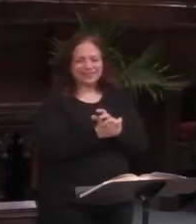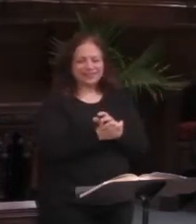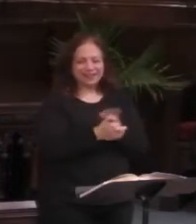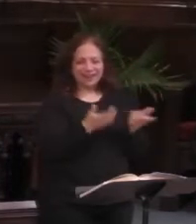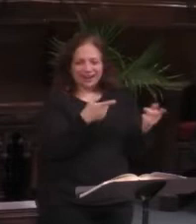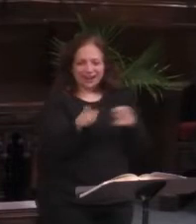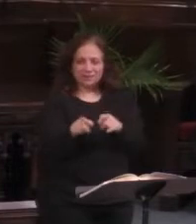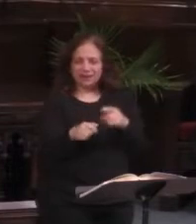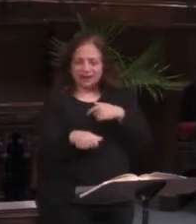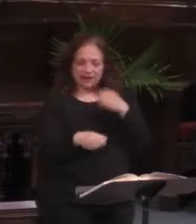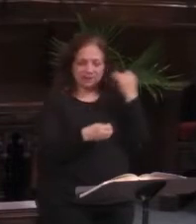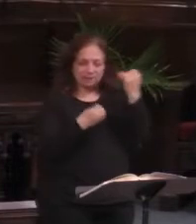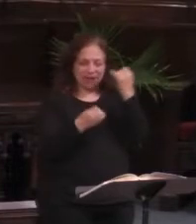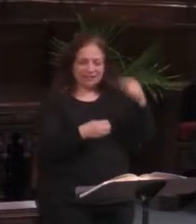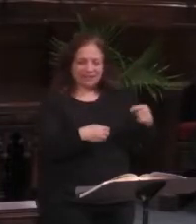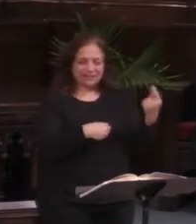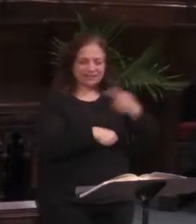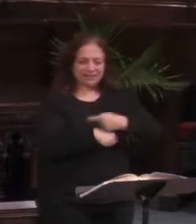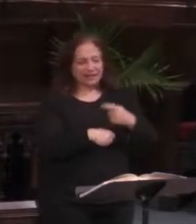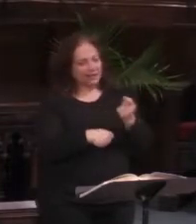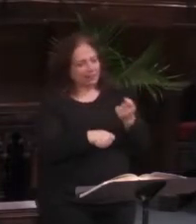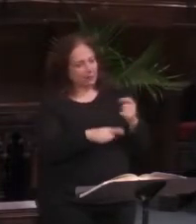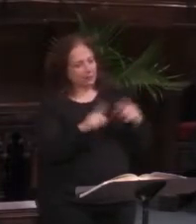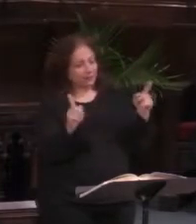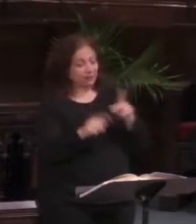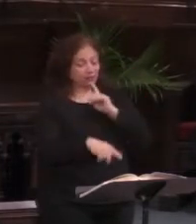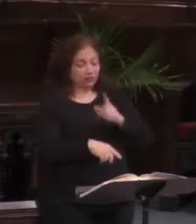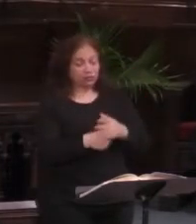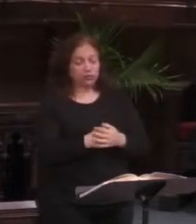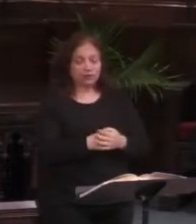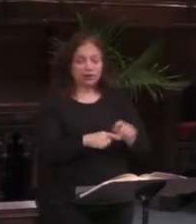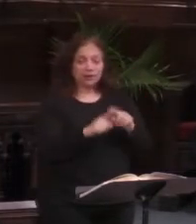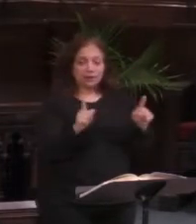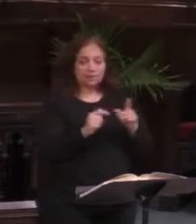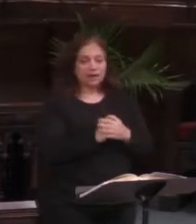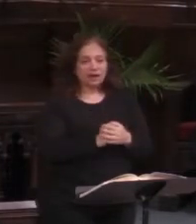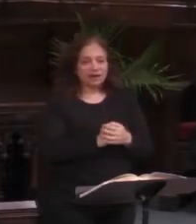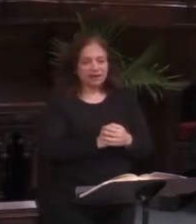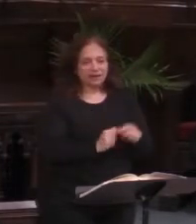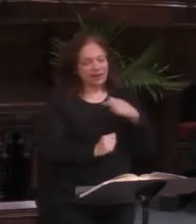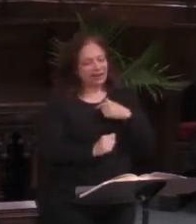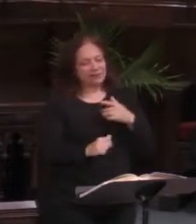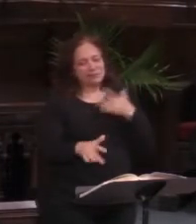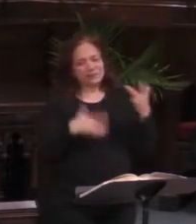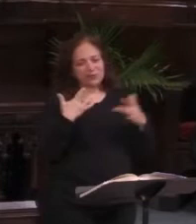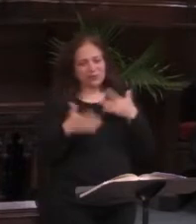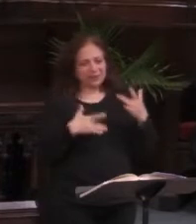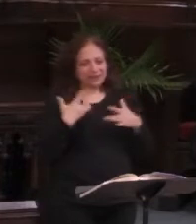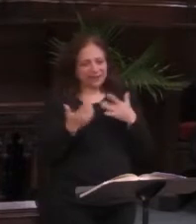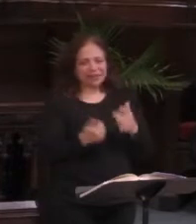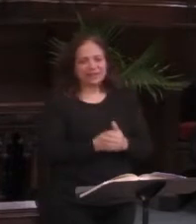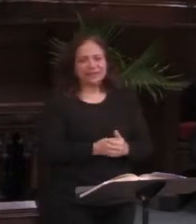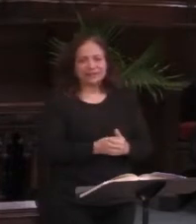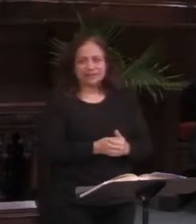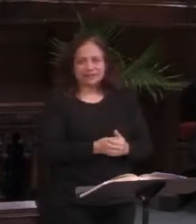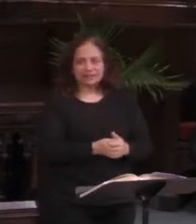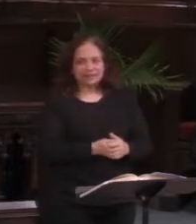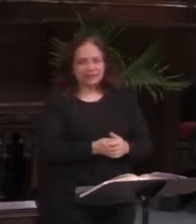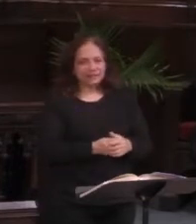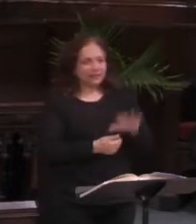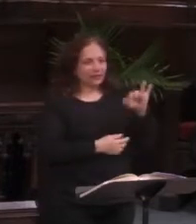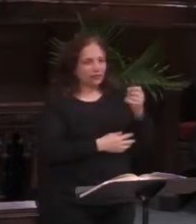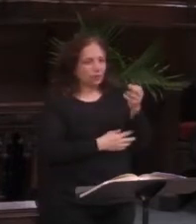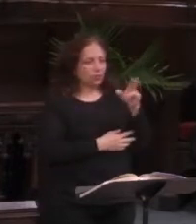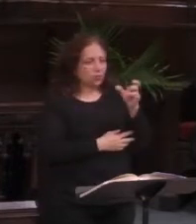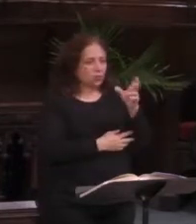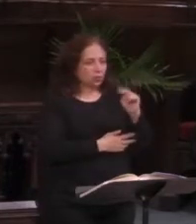I had imagined this day a little differently, for sure. But I am so excited that Jordan